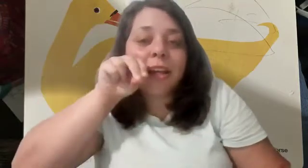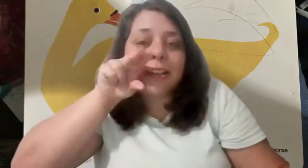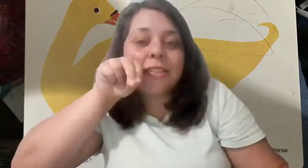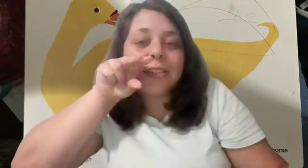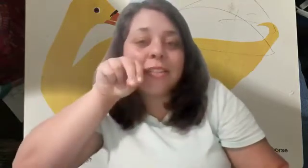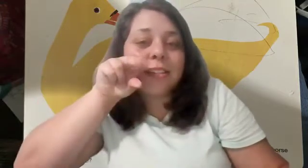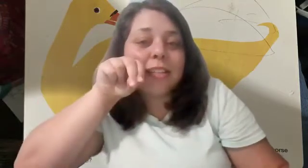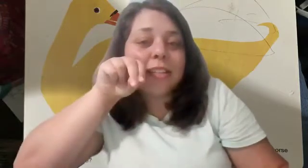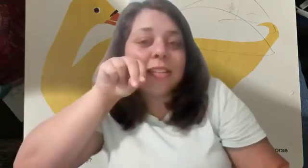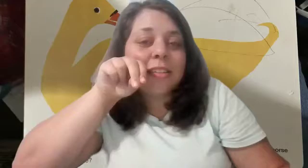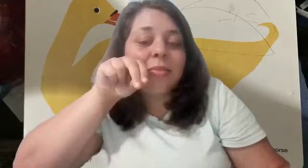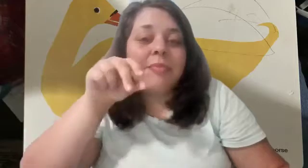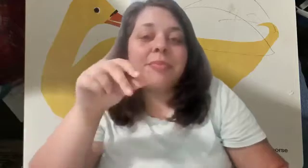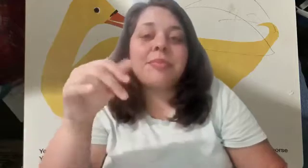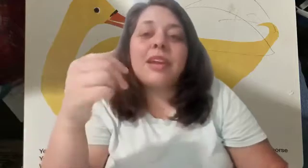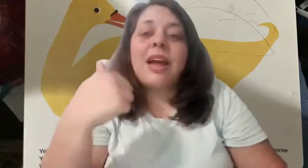Duck.